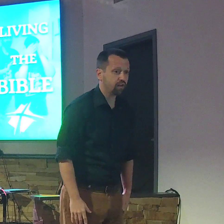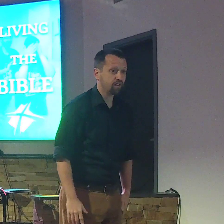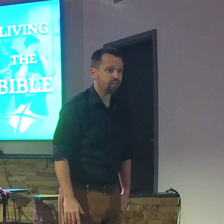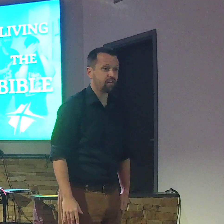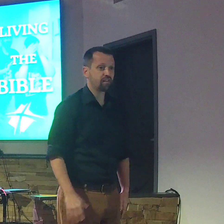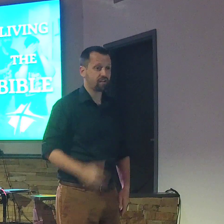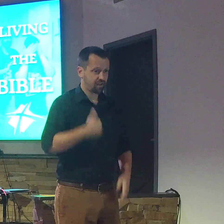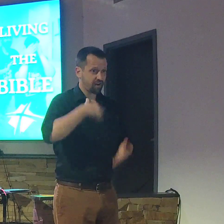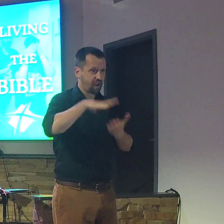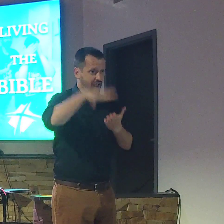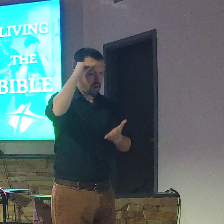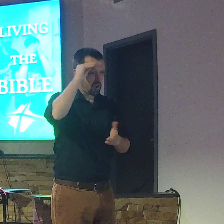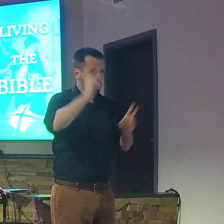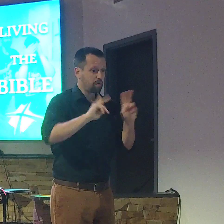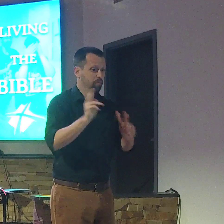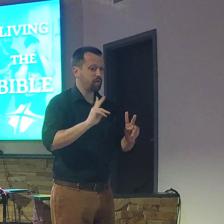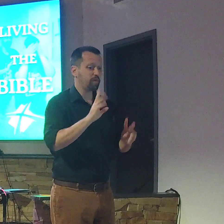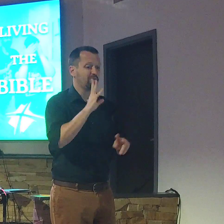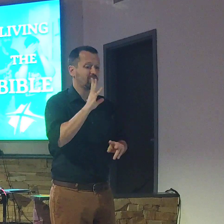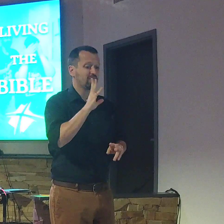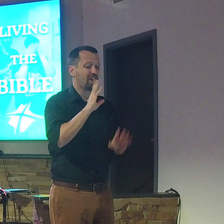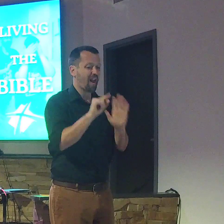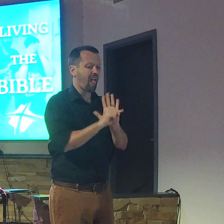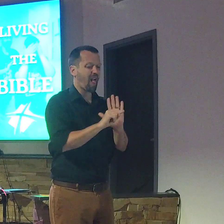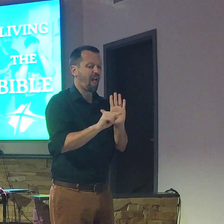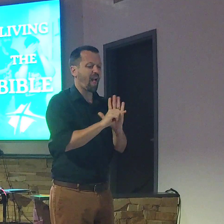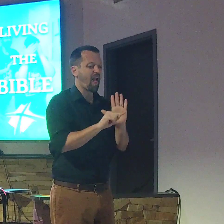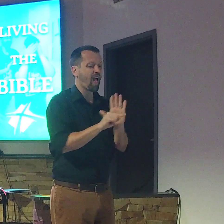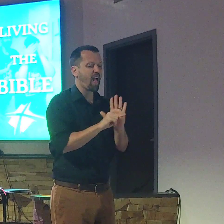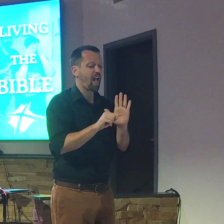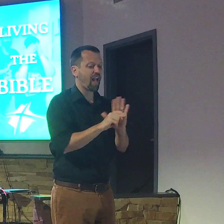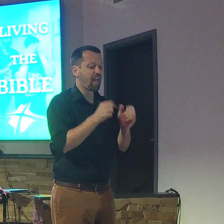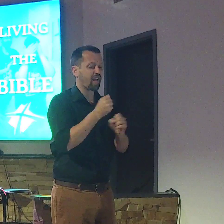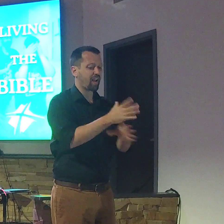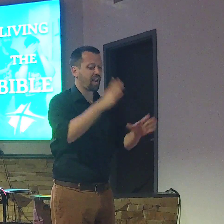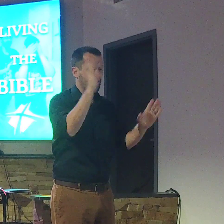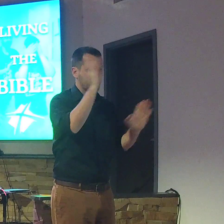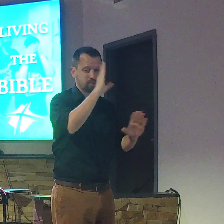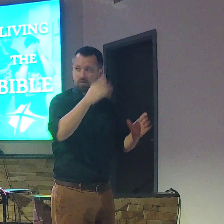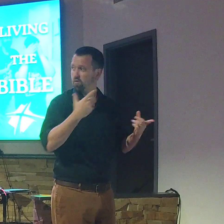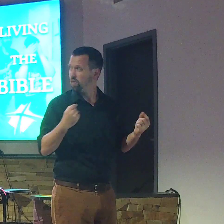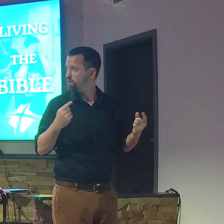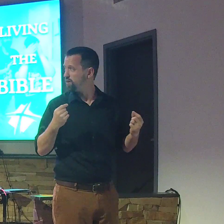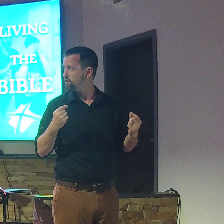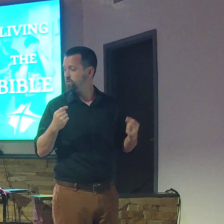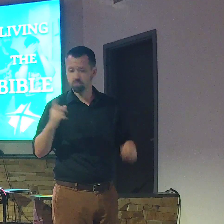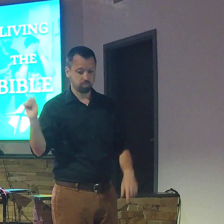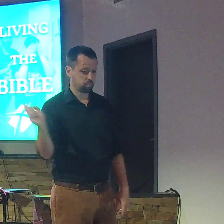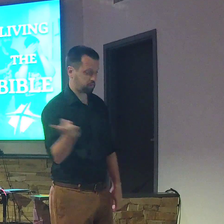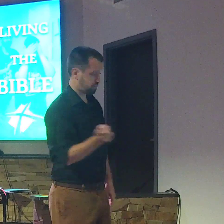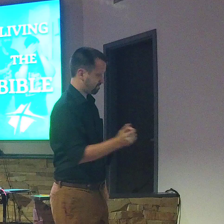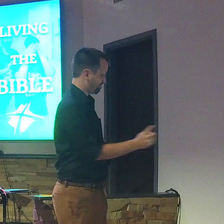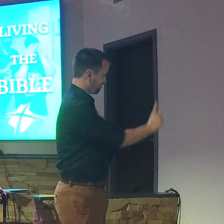learned, if I hear somebody that's speaking negatively, that's sowing discord, I've learned to do this.